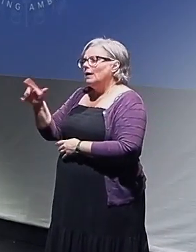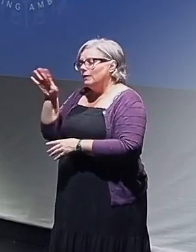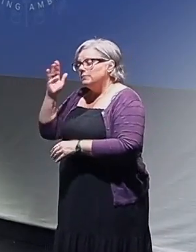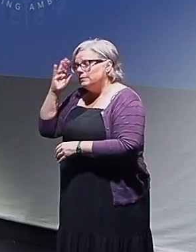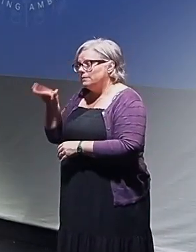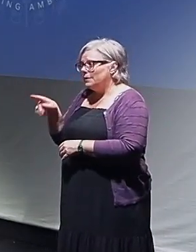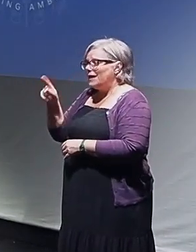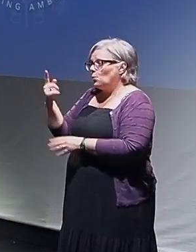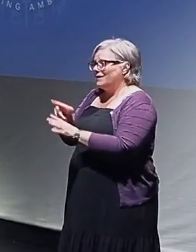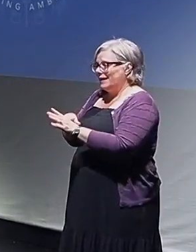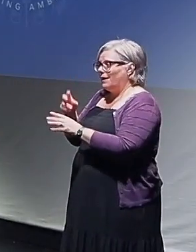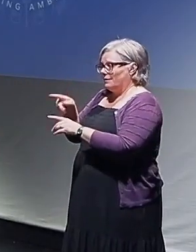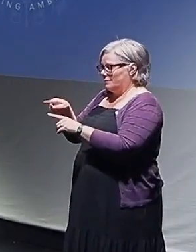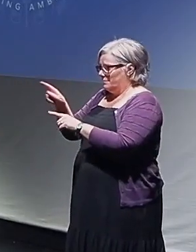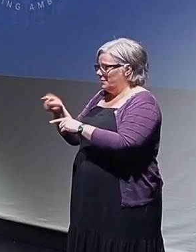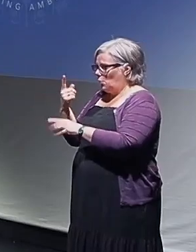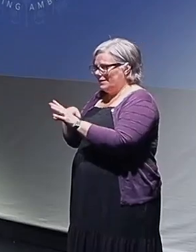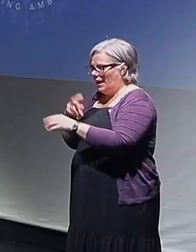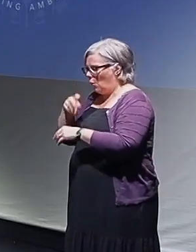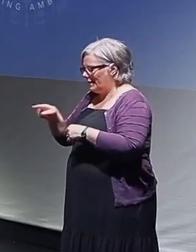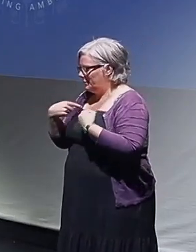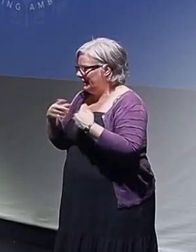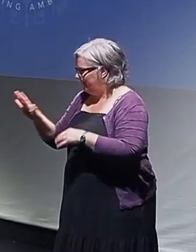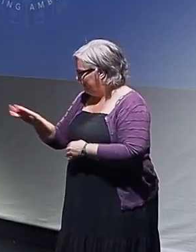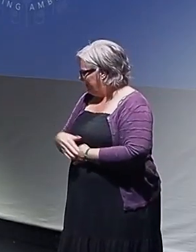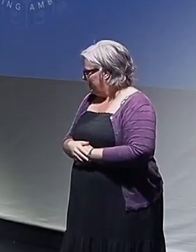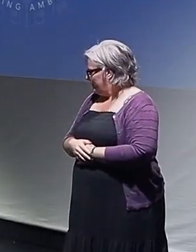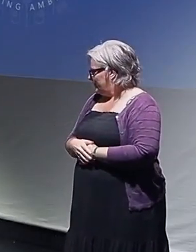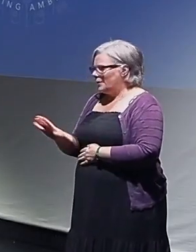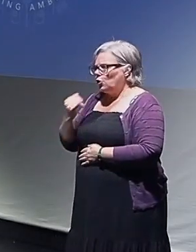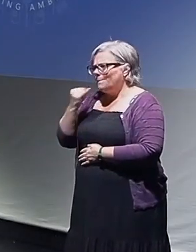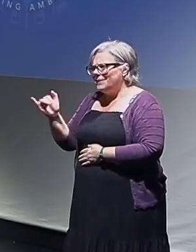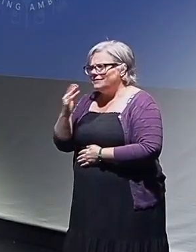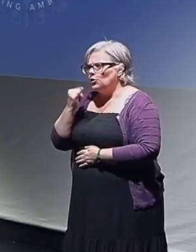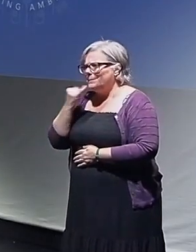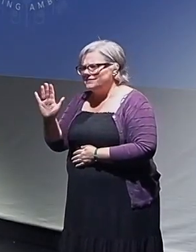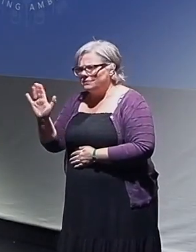yeah. Not that you're bitter. No, I'm not. No.